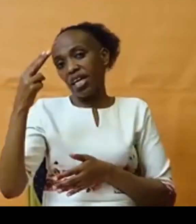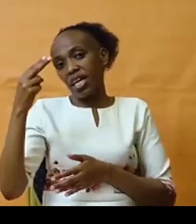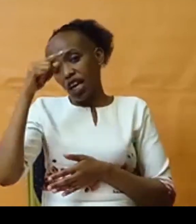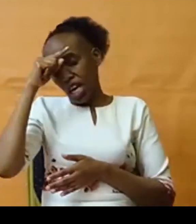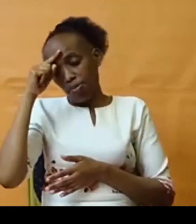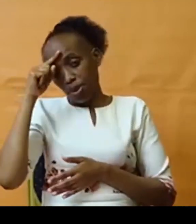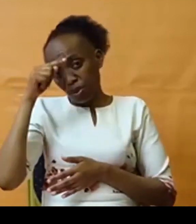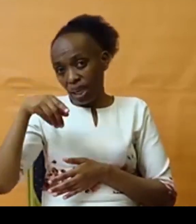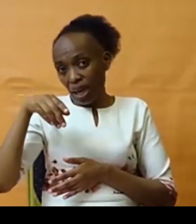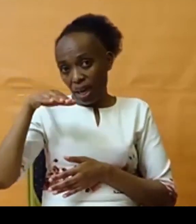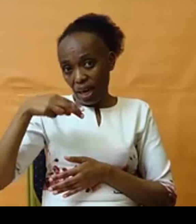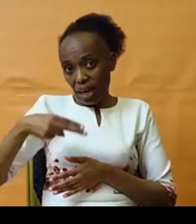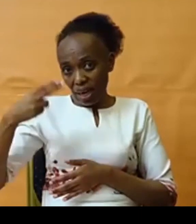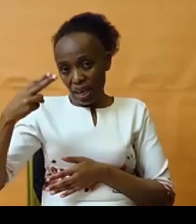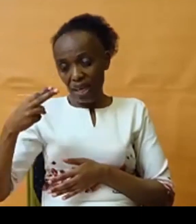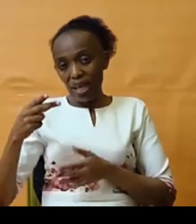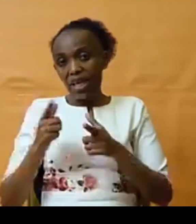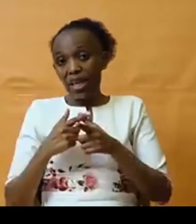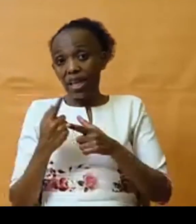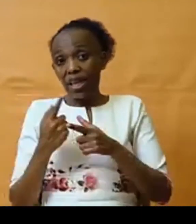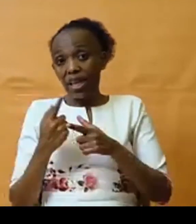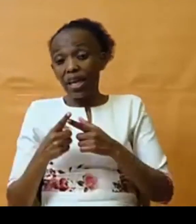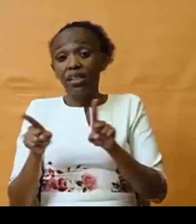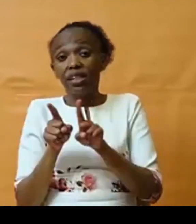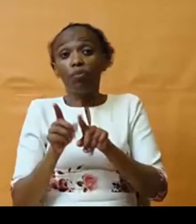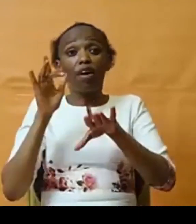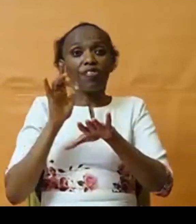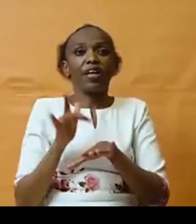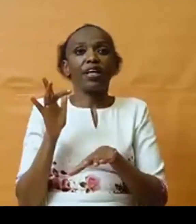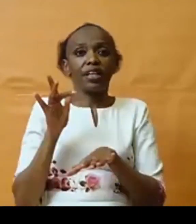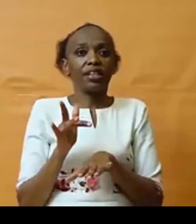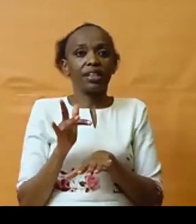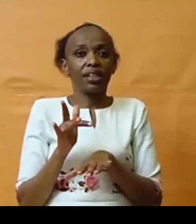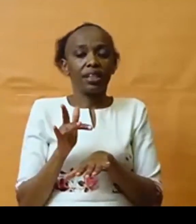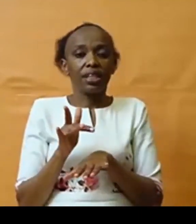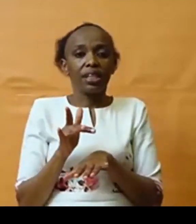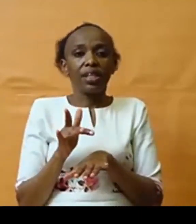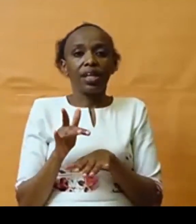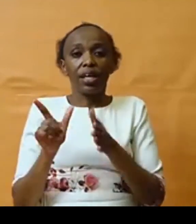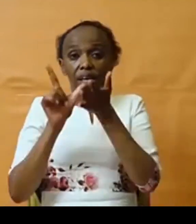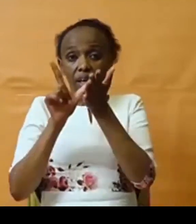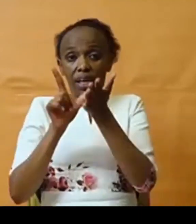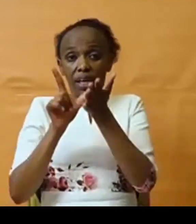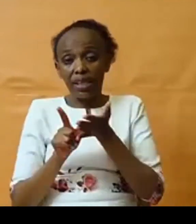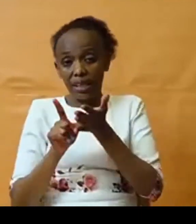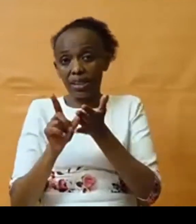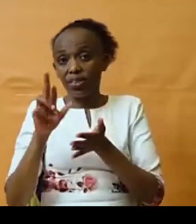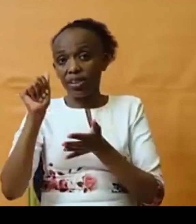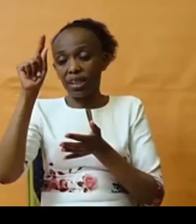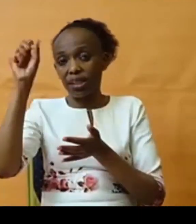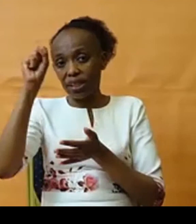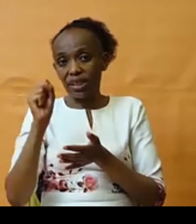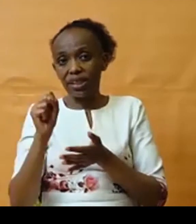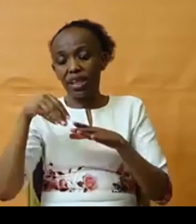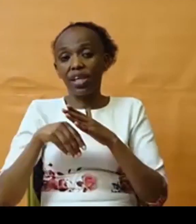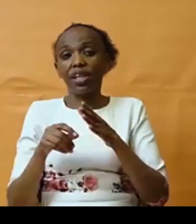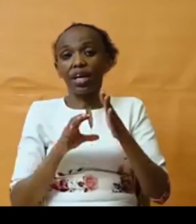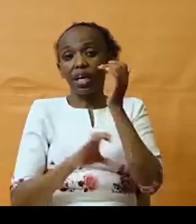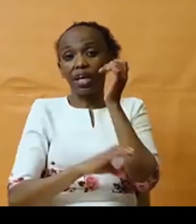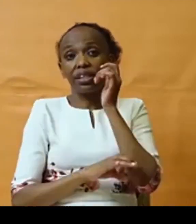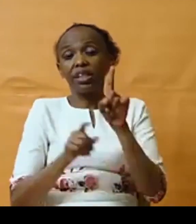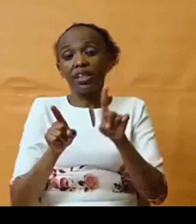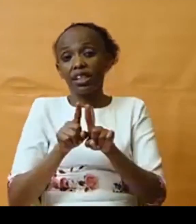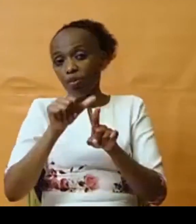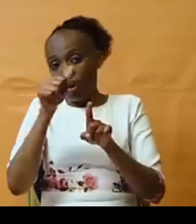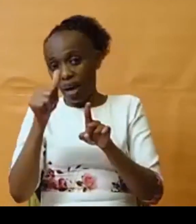high. And because they are high, they in turn also affect the lending rates within the country. And then there are other regulatory requirements,